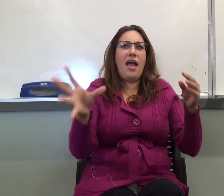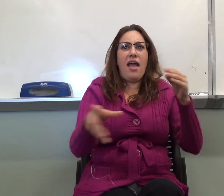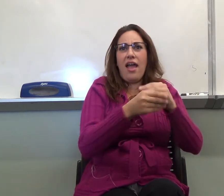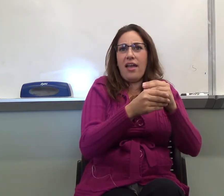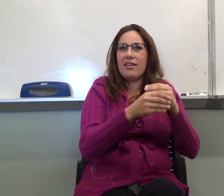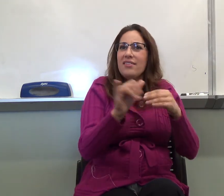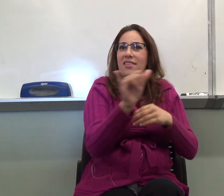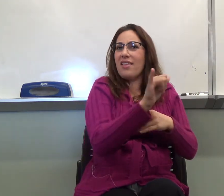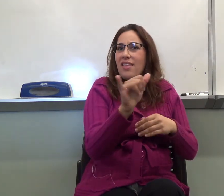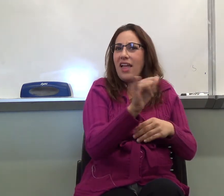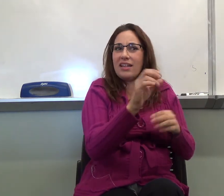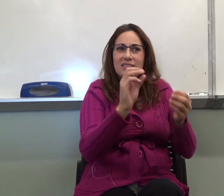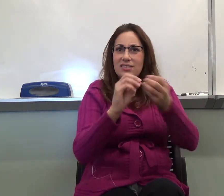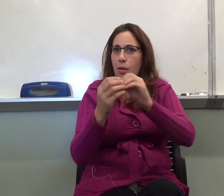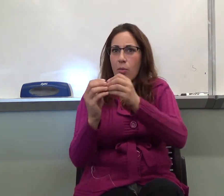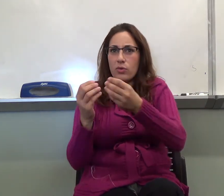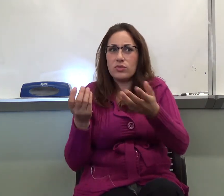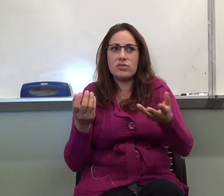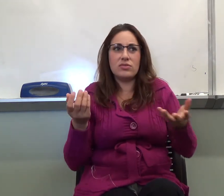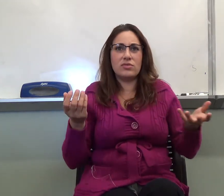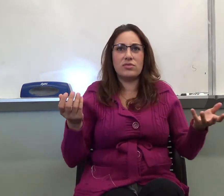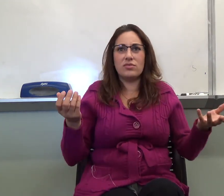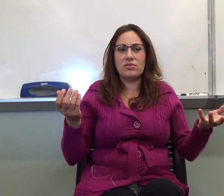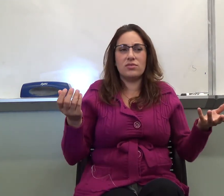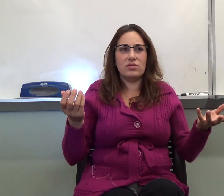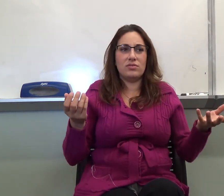some sense of what it is. And that's why you need a